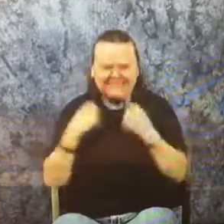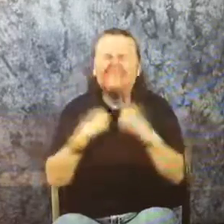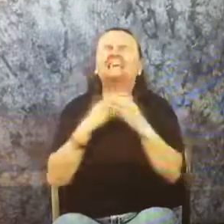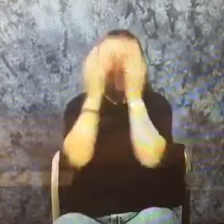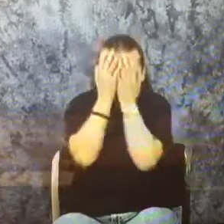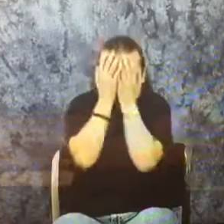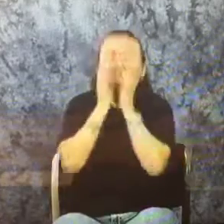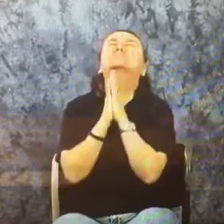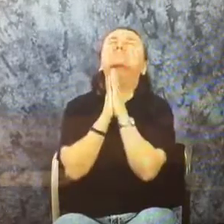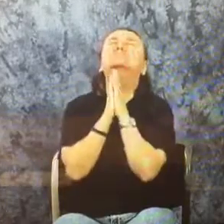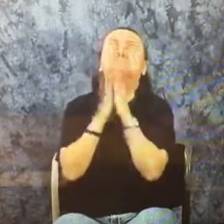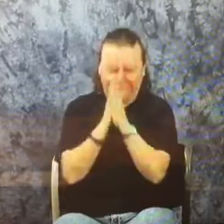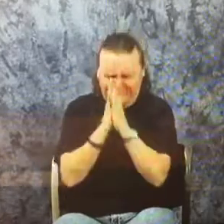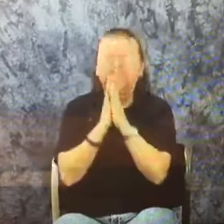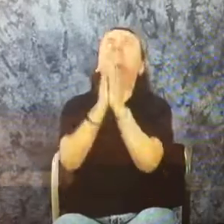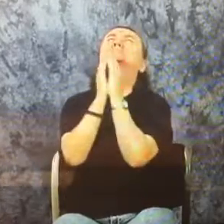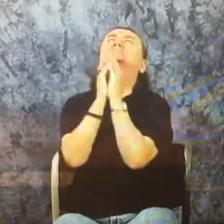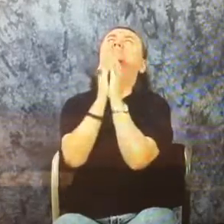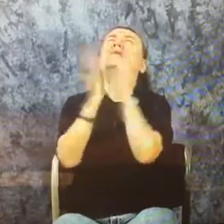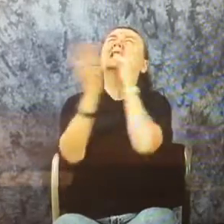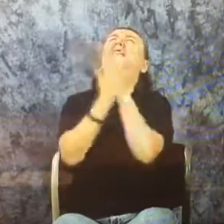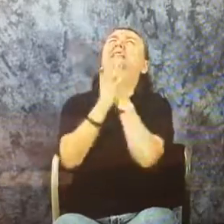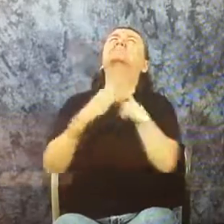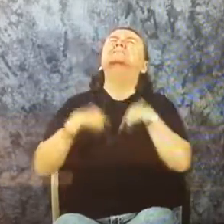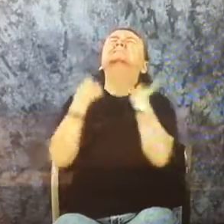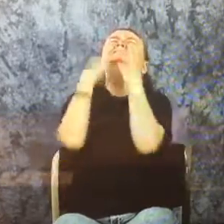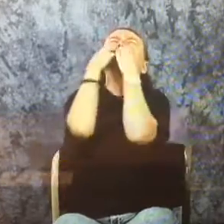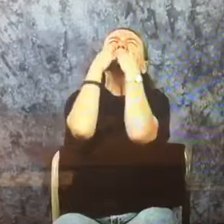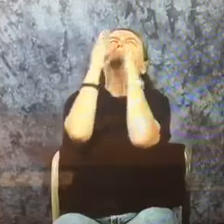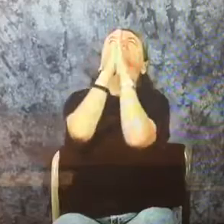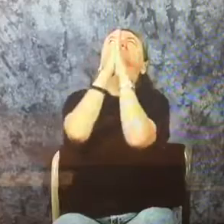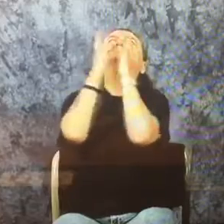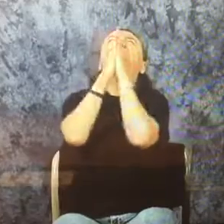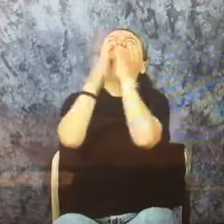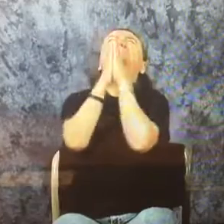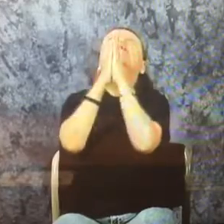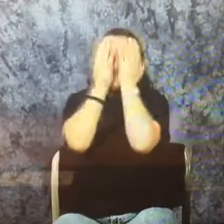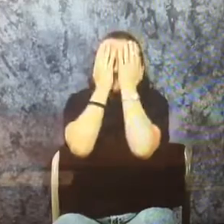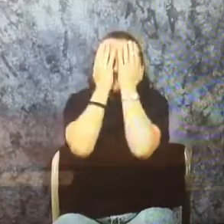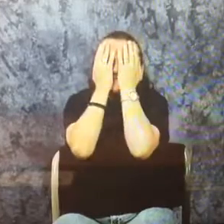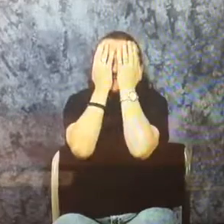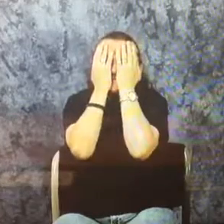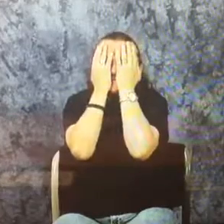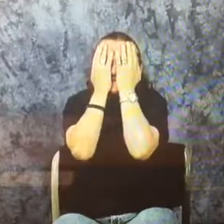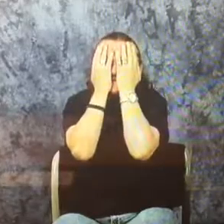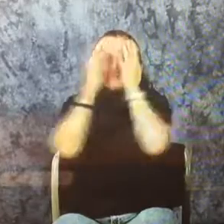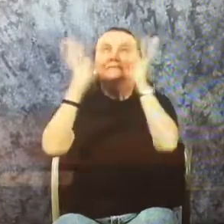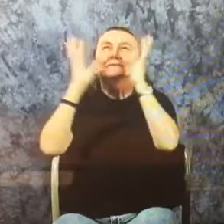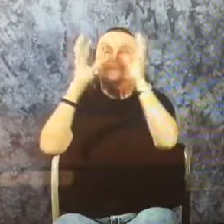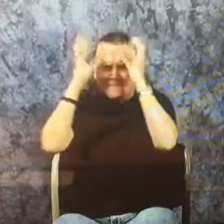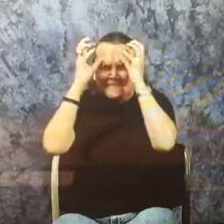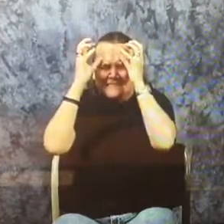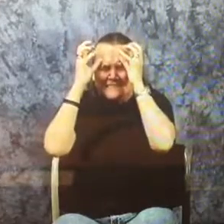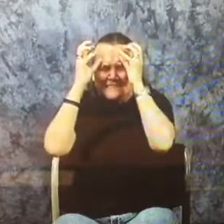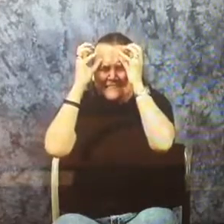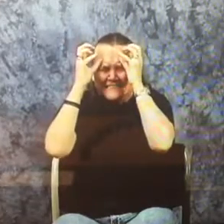Iraq or Iran, I was saying, please let me live, please. I was praying.